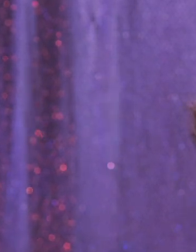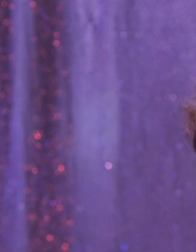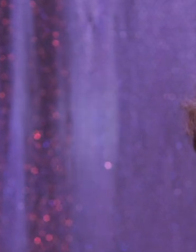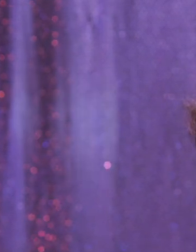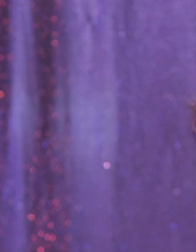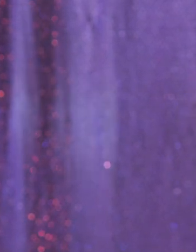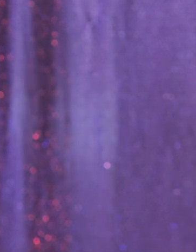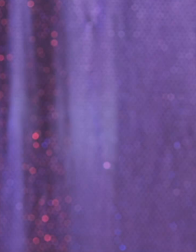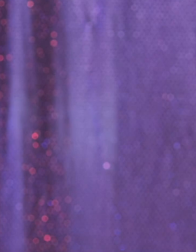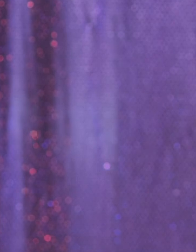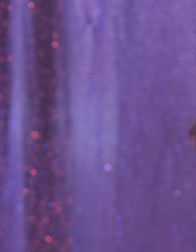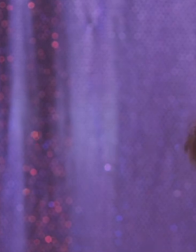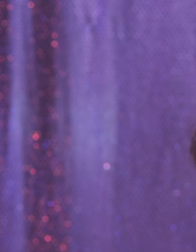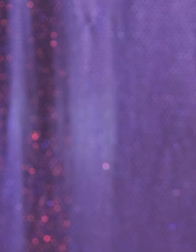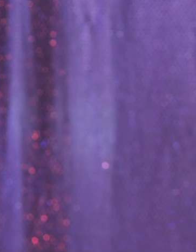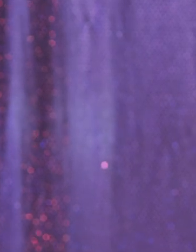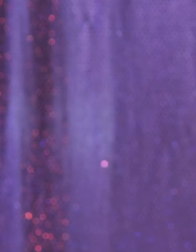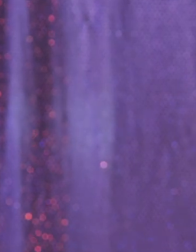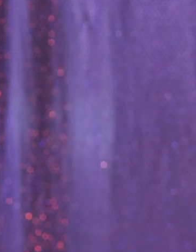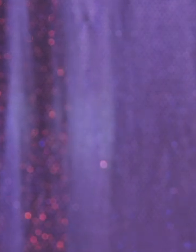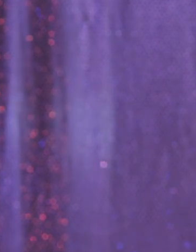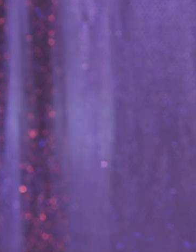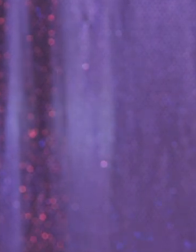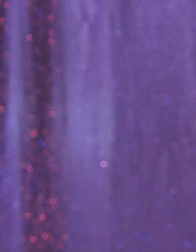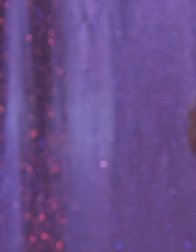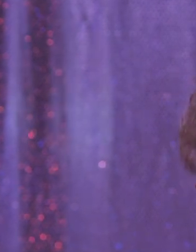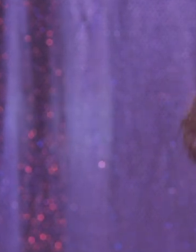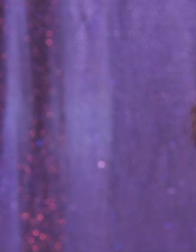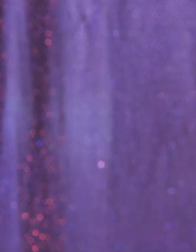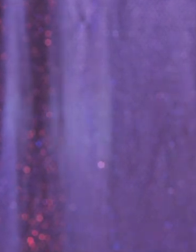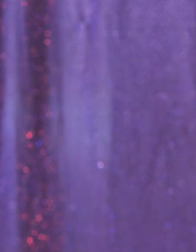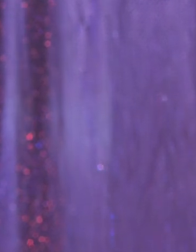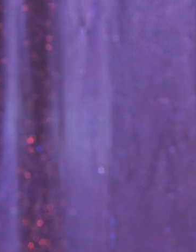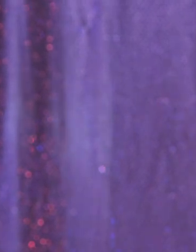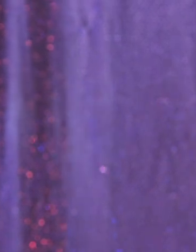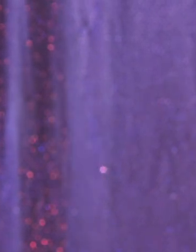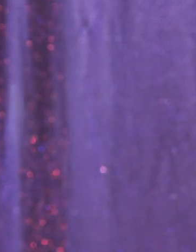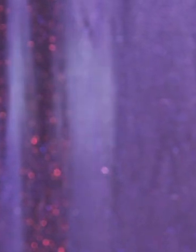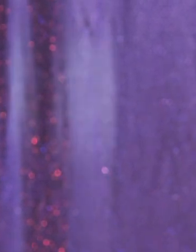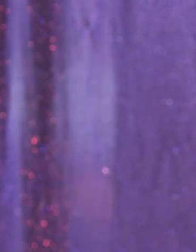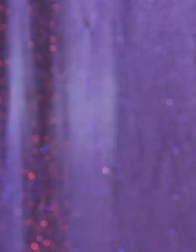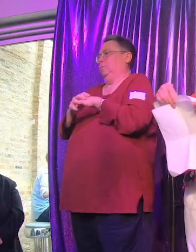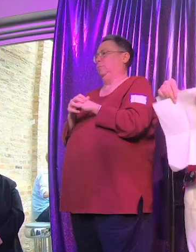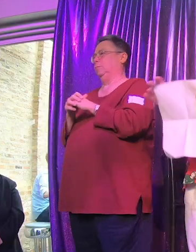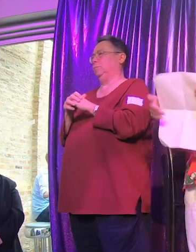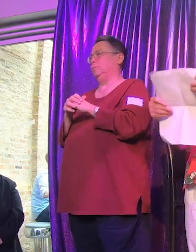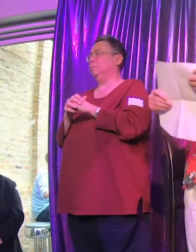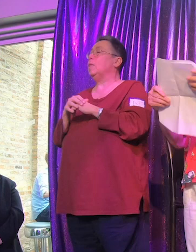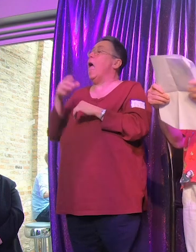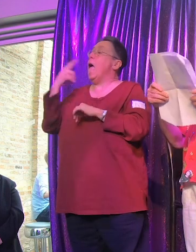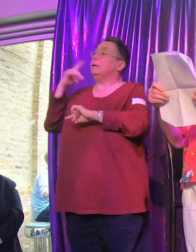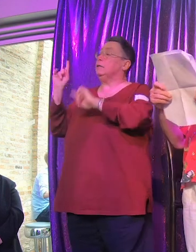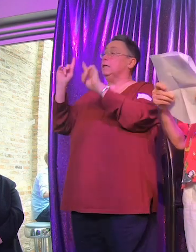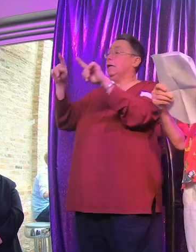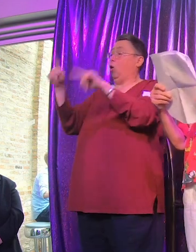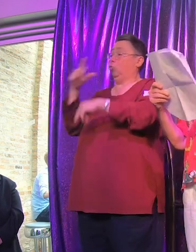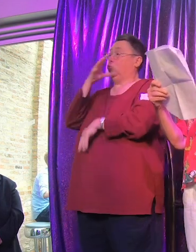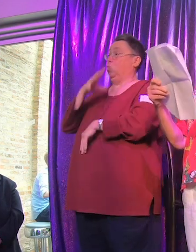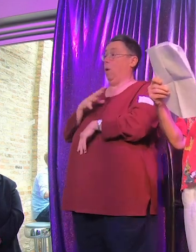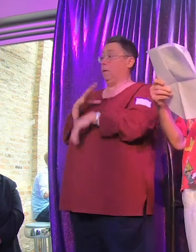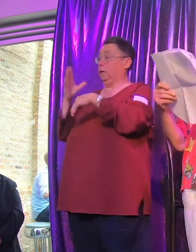LGBT equality, Tracy has helped us to raise our voices loudly and proudly. She attends women's